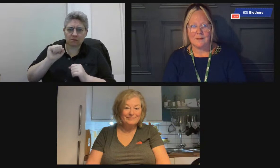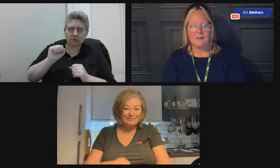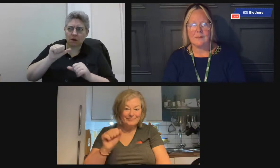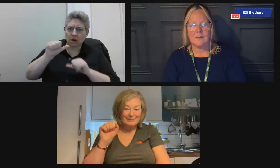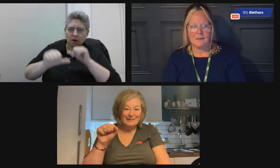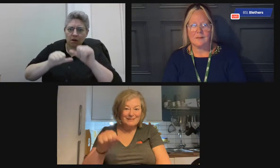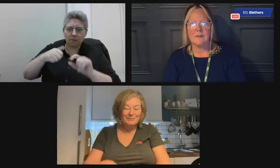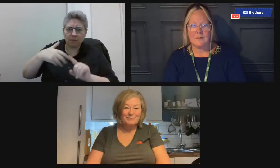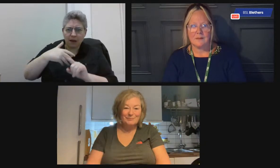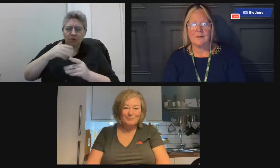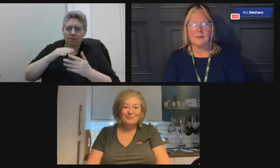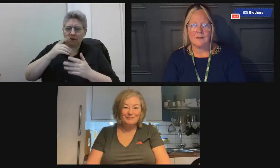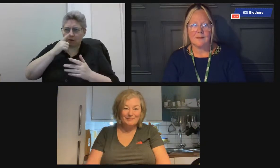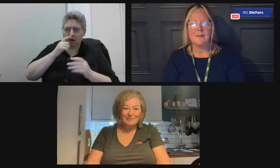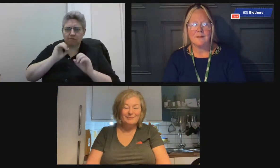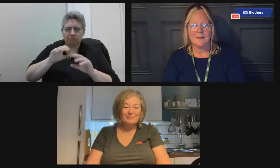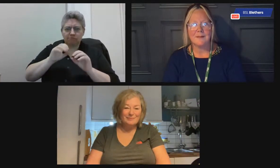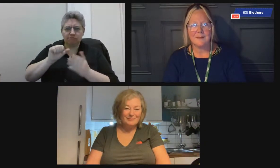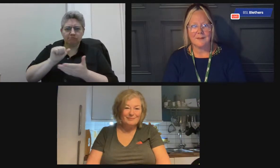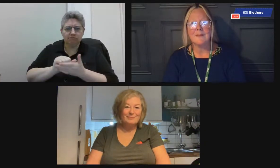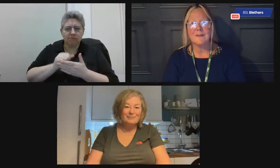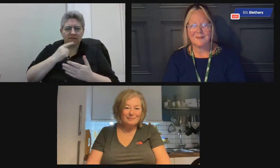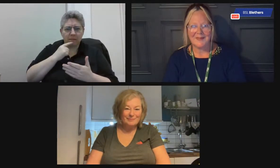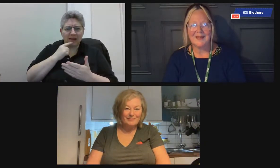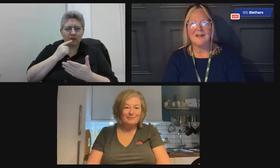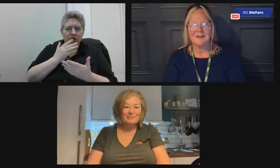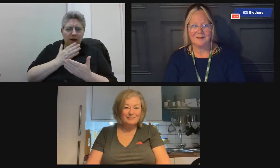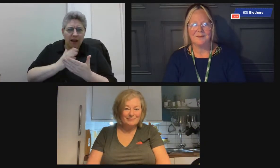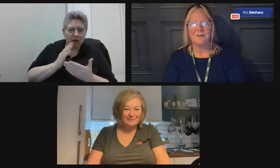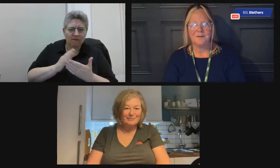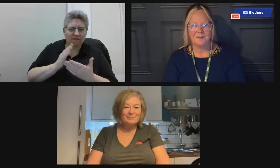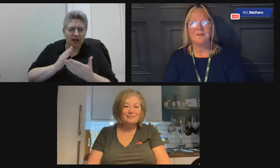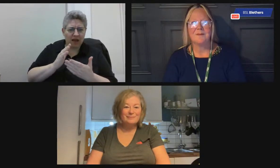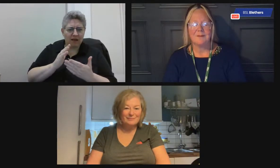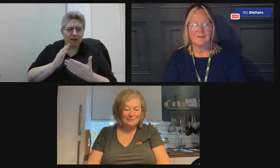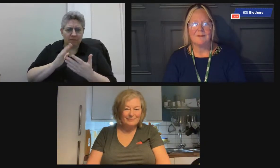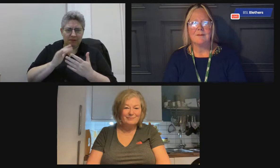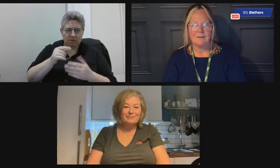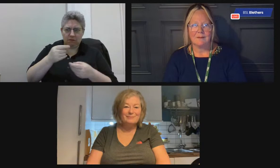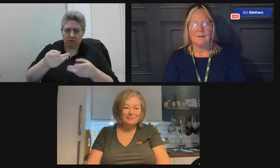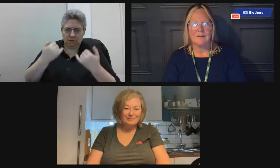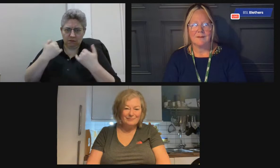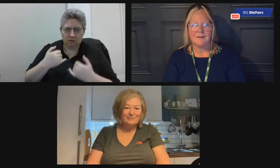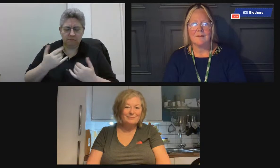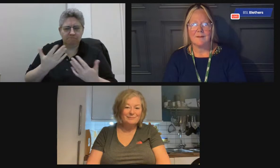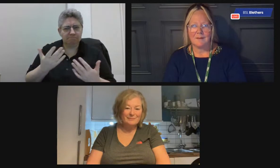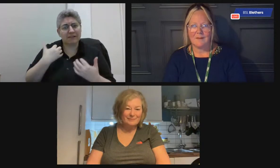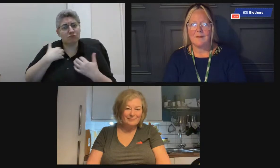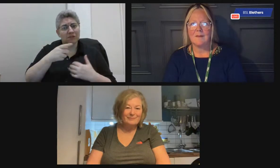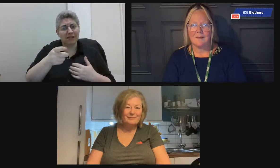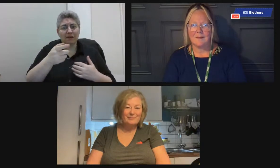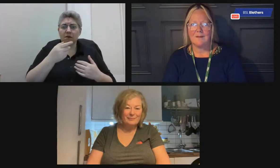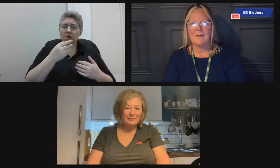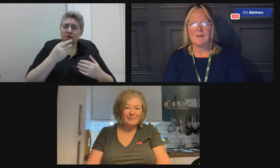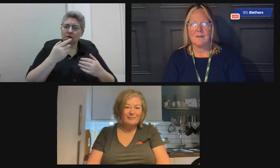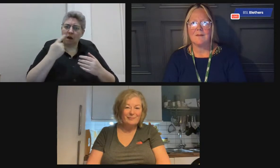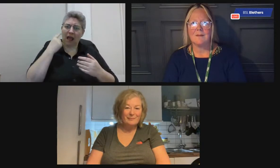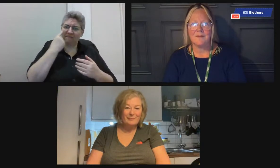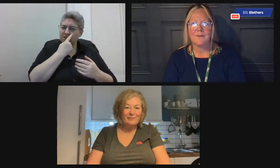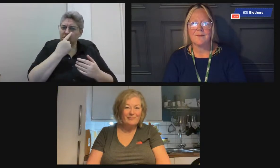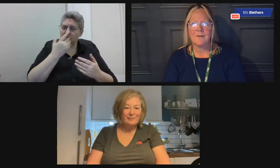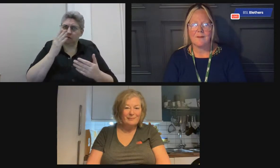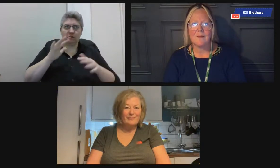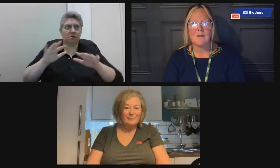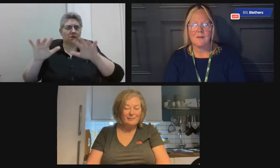it is so important that anybody going to do a job like that, if they don't know the and understand the